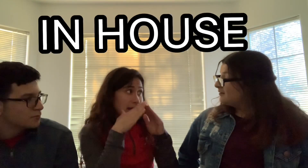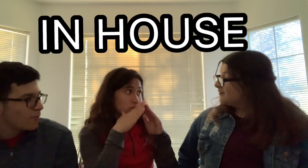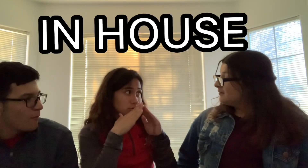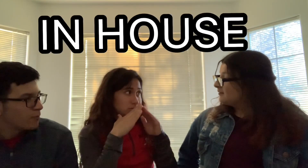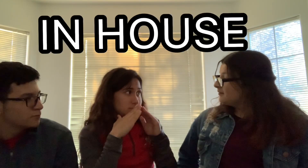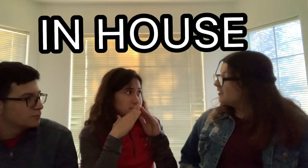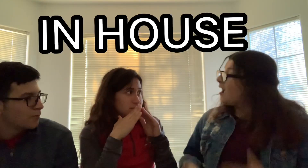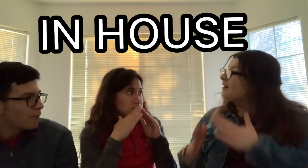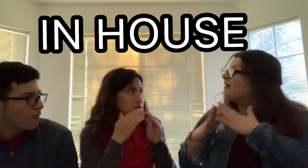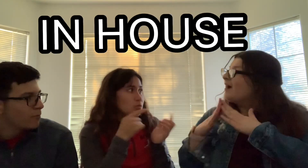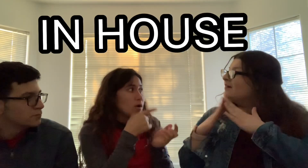house.